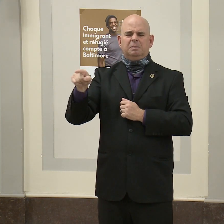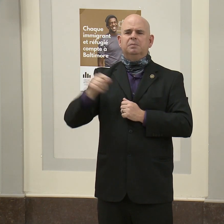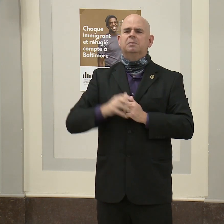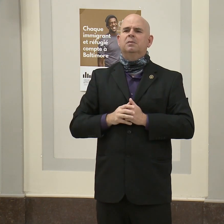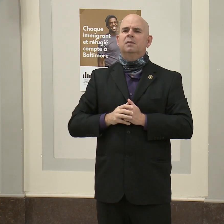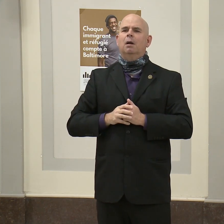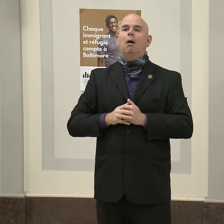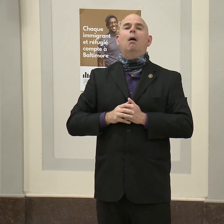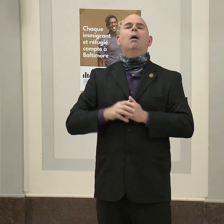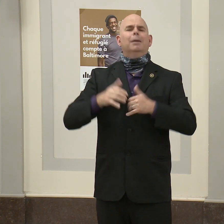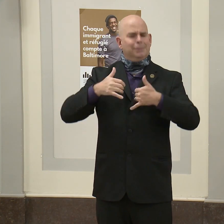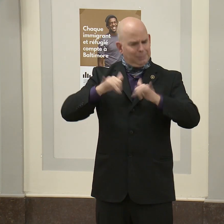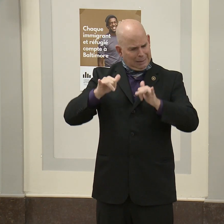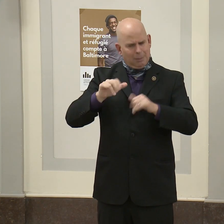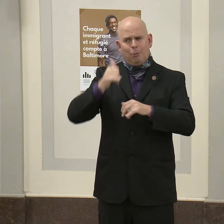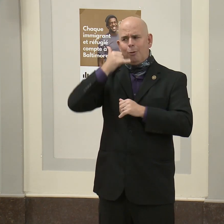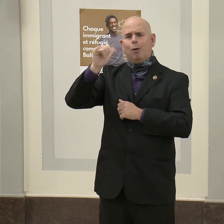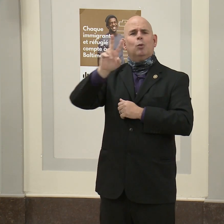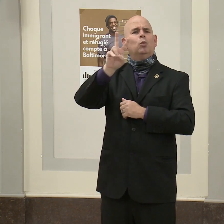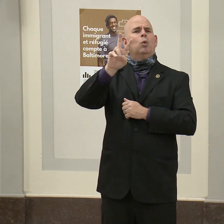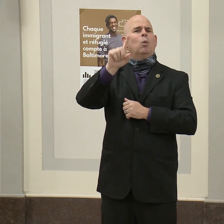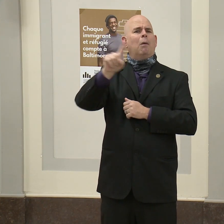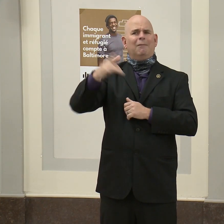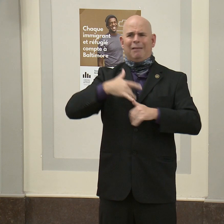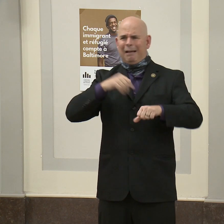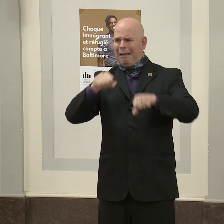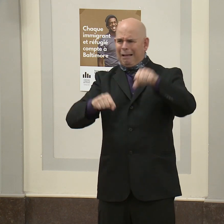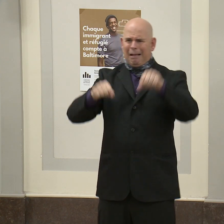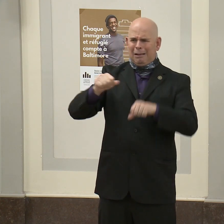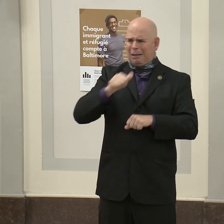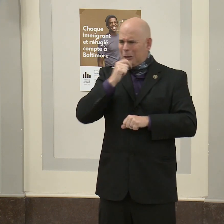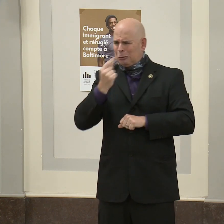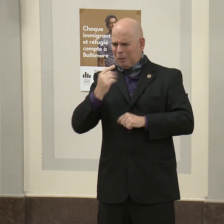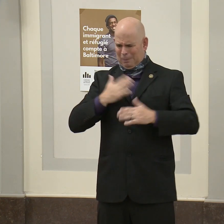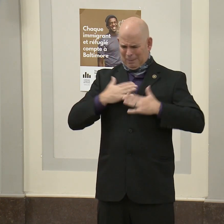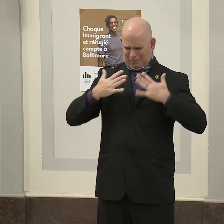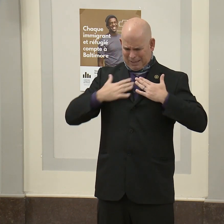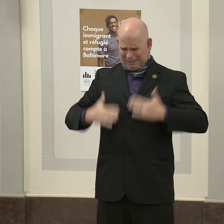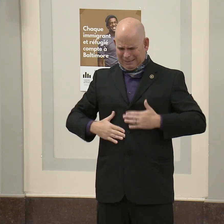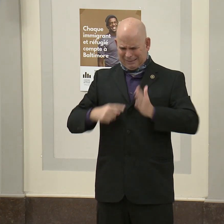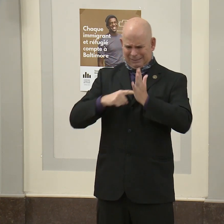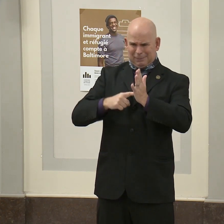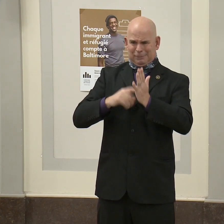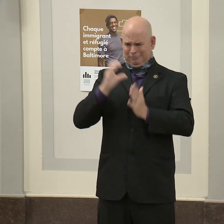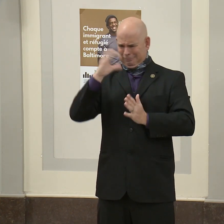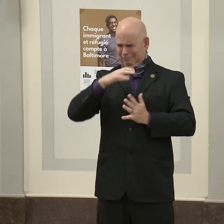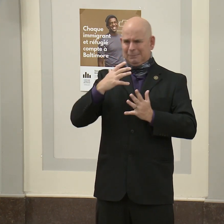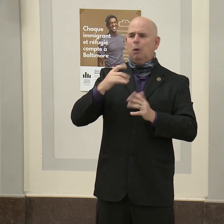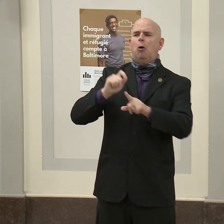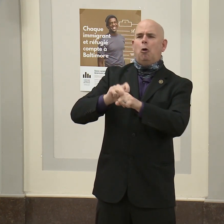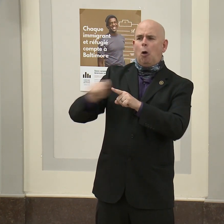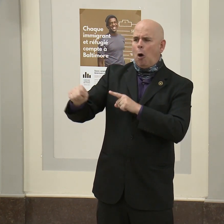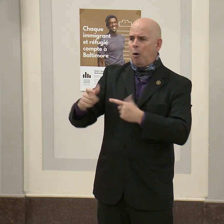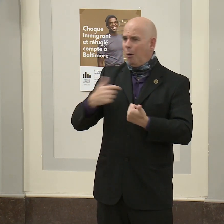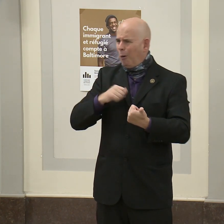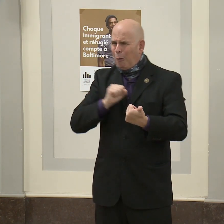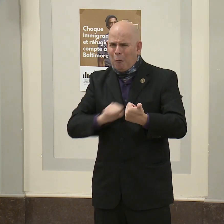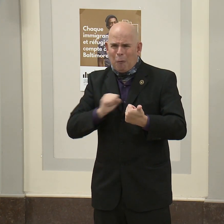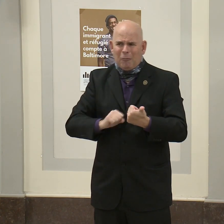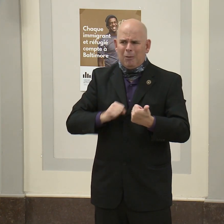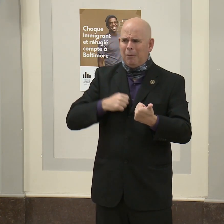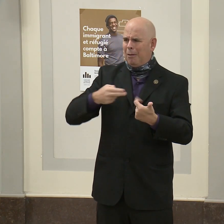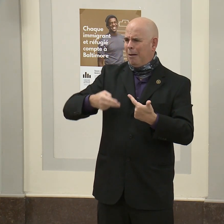mild symptoms of COVID. Those mild symptoms now include cough, fever greater than 100.4, shortness of